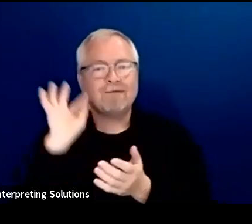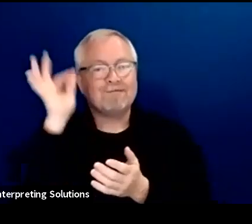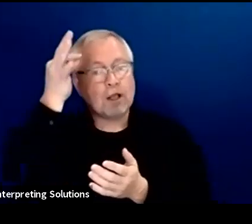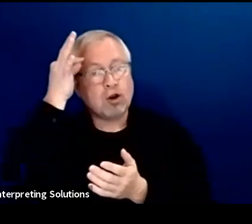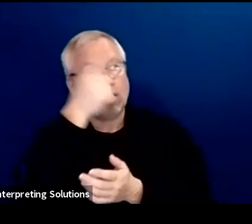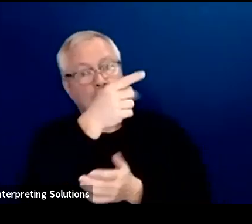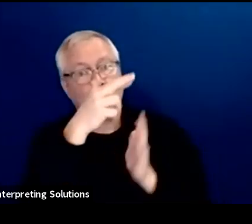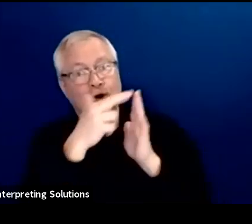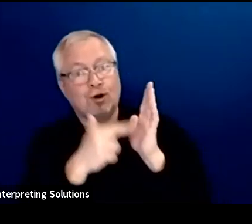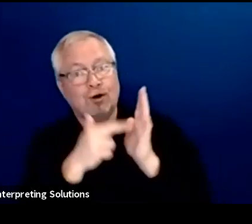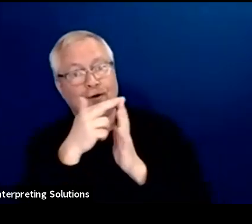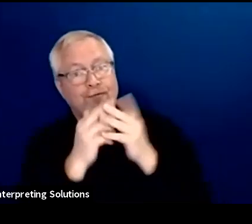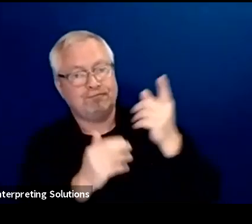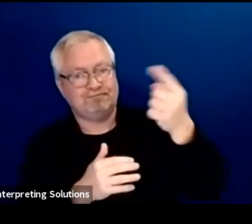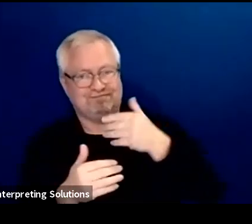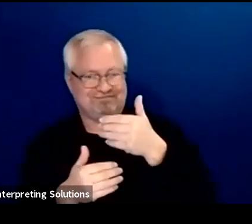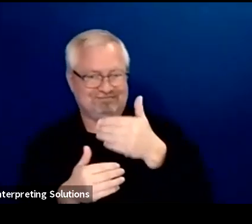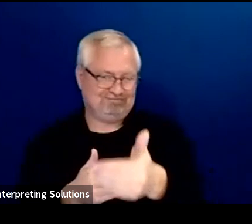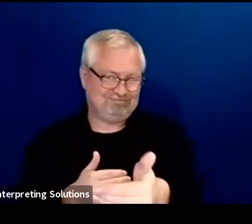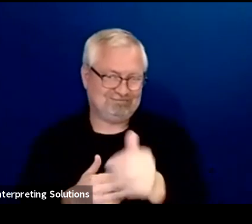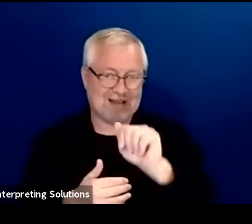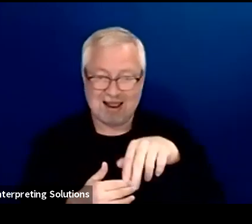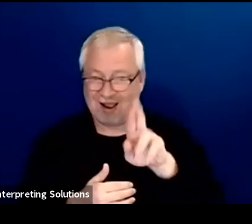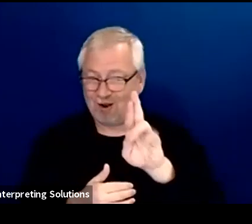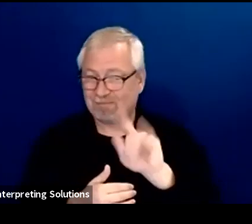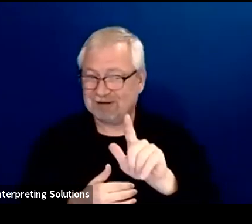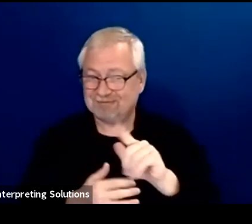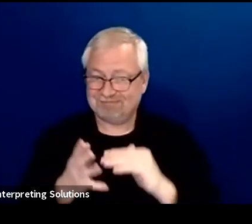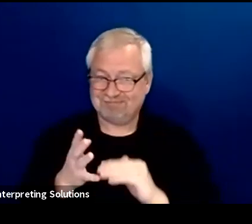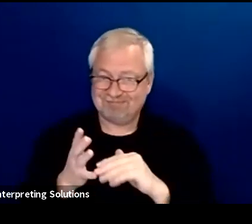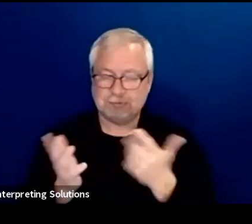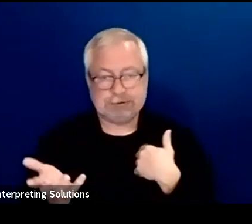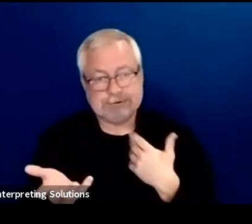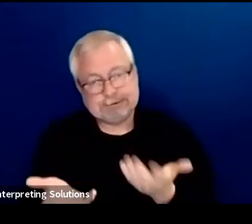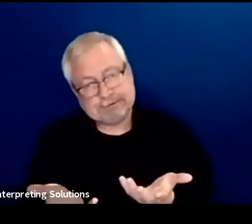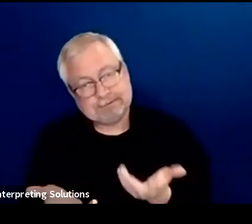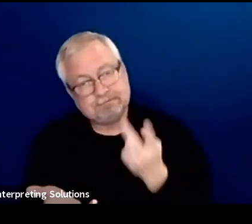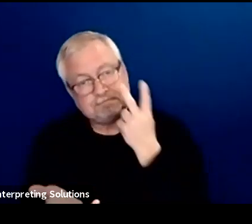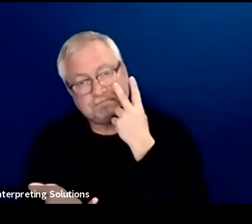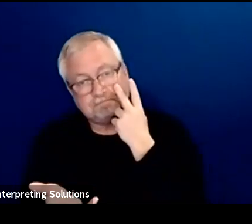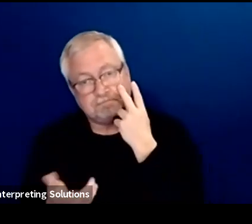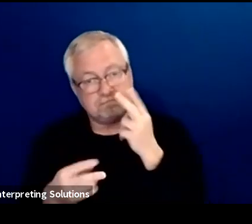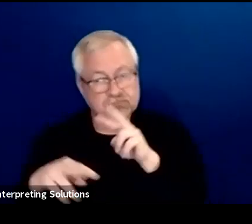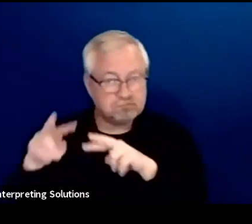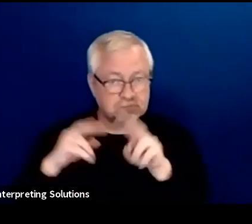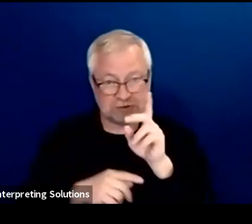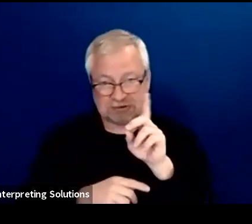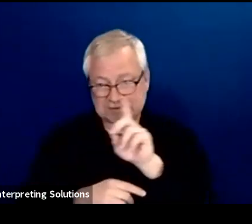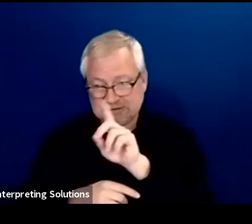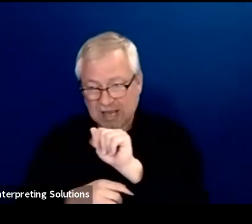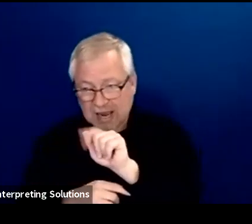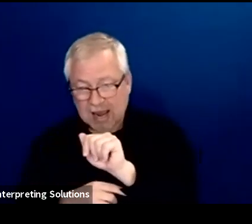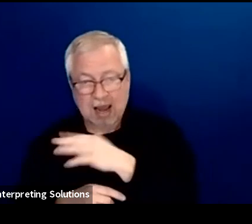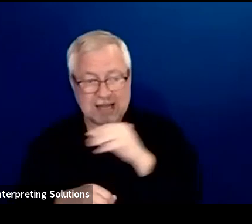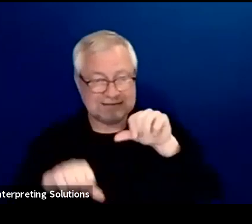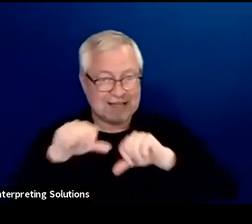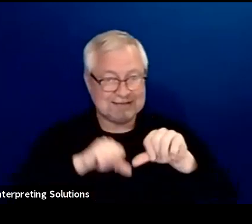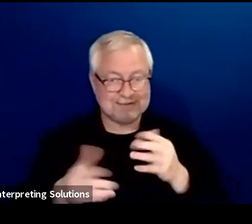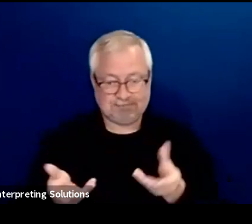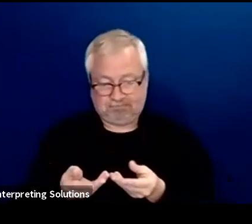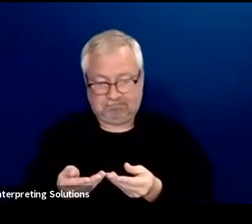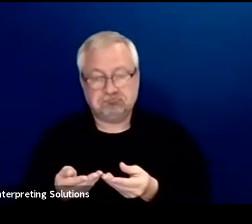least that's a good starting point, but we'll let the data and the science drive us about how long we need to do that. I certainly don't want to set